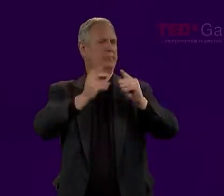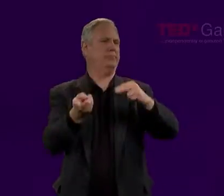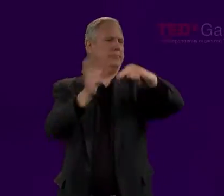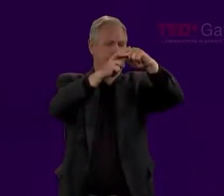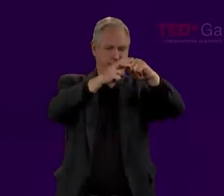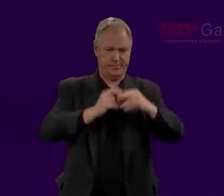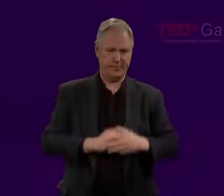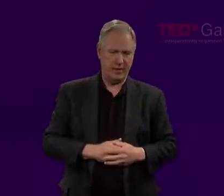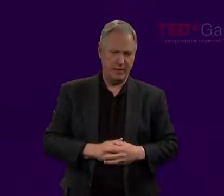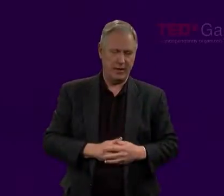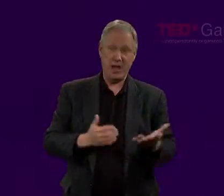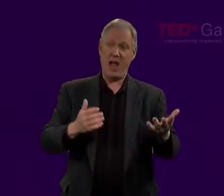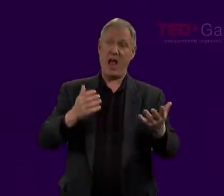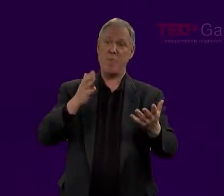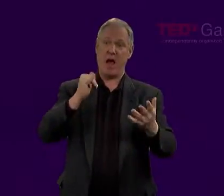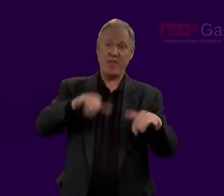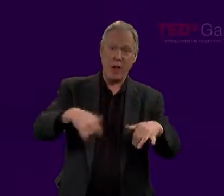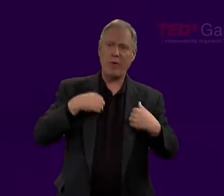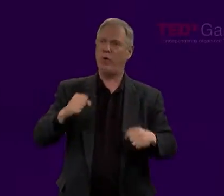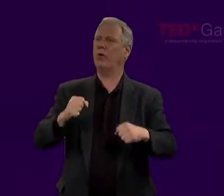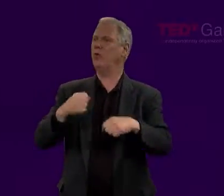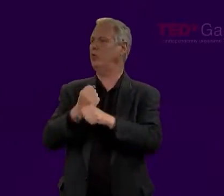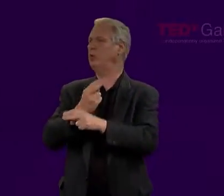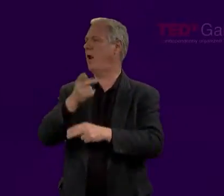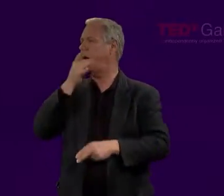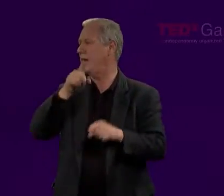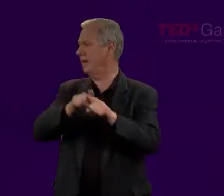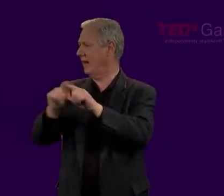It helps communication happen.